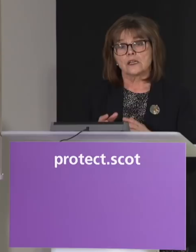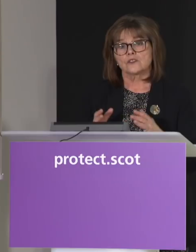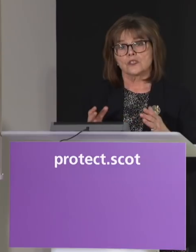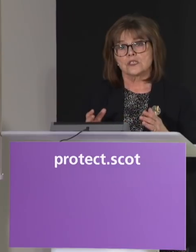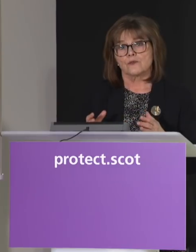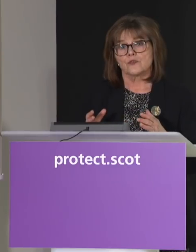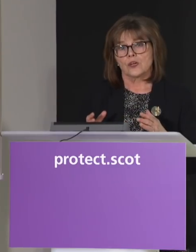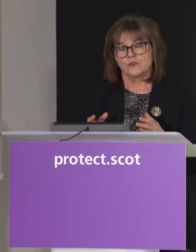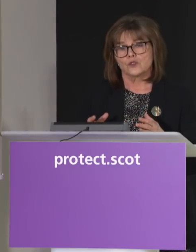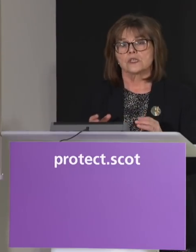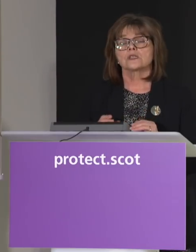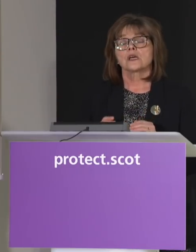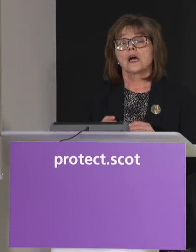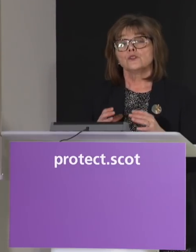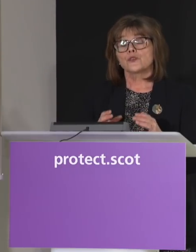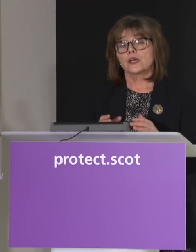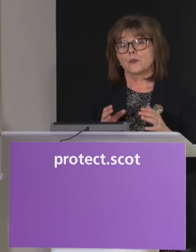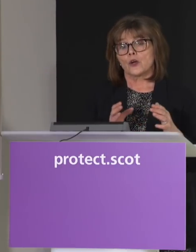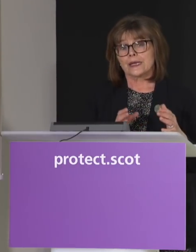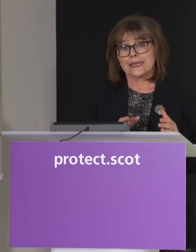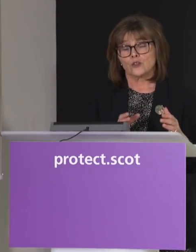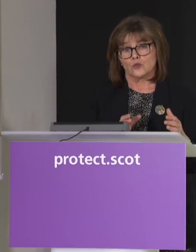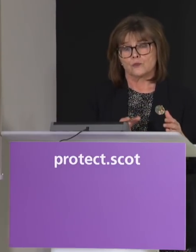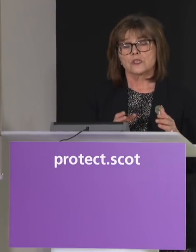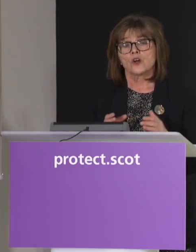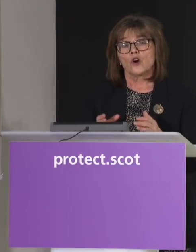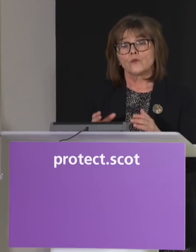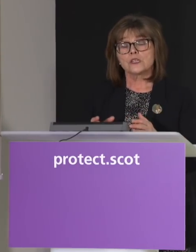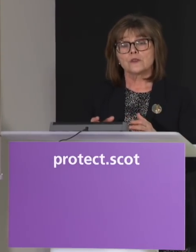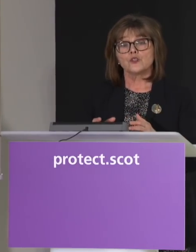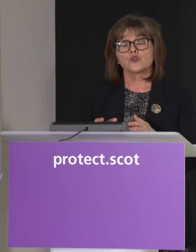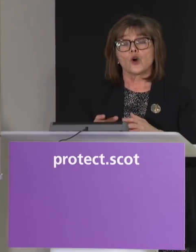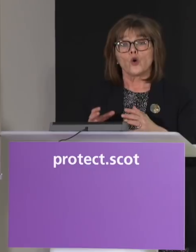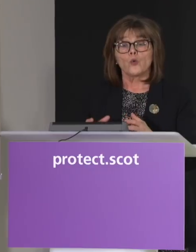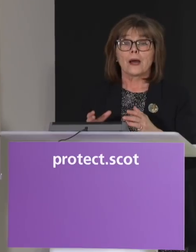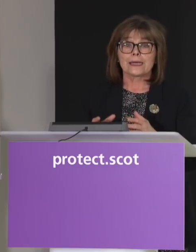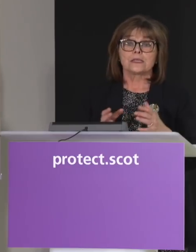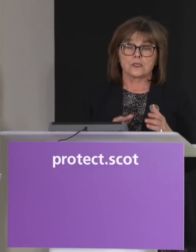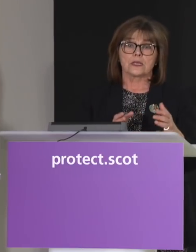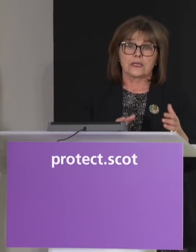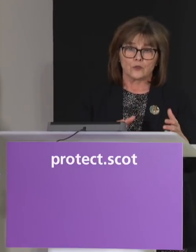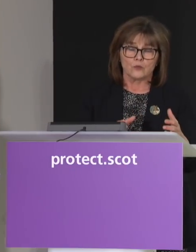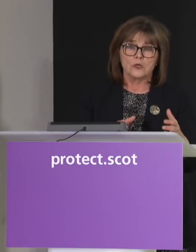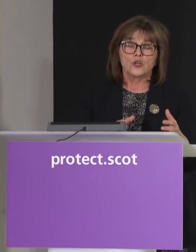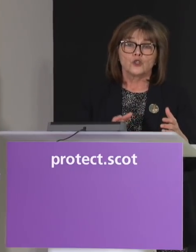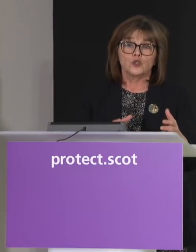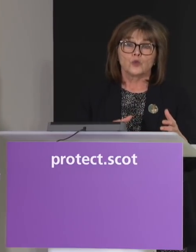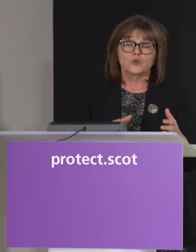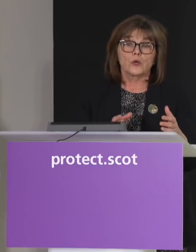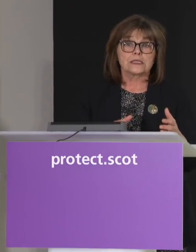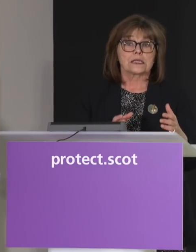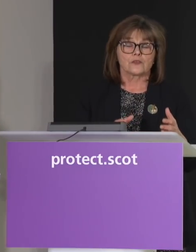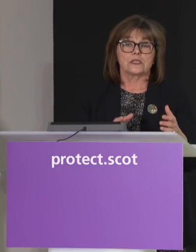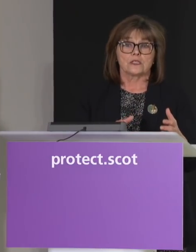these 975 doses, and you think about our care homes, obviously if you took a whole pack into a care home, you